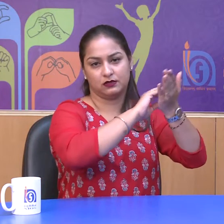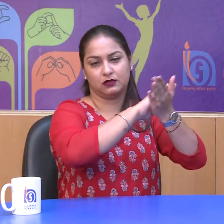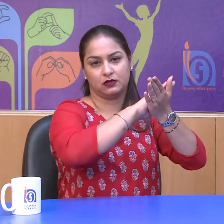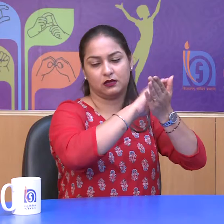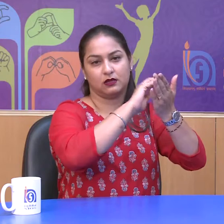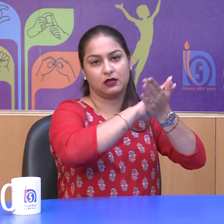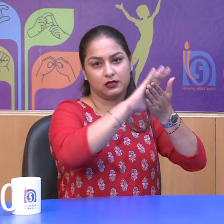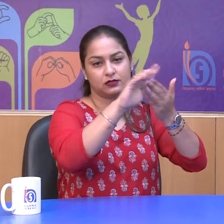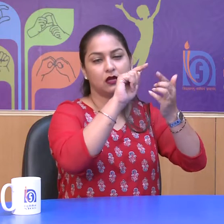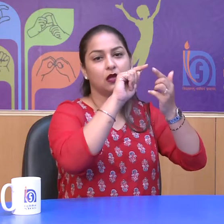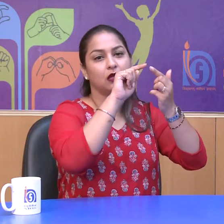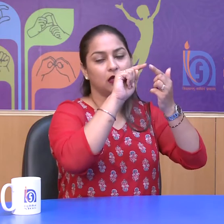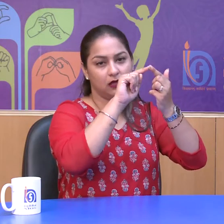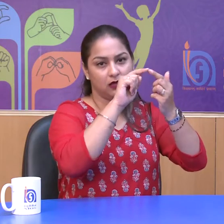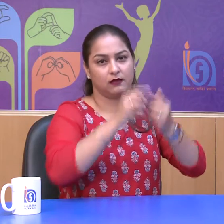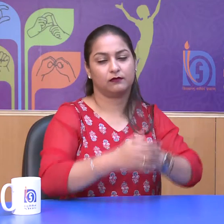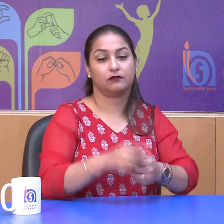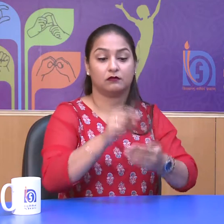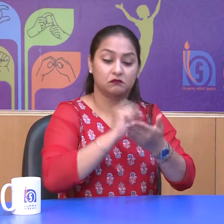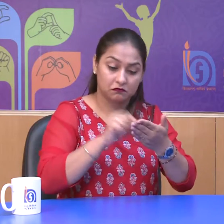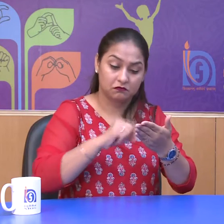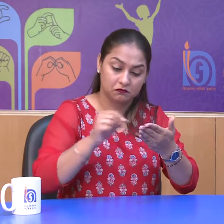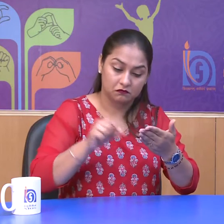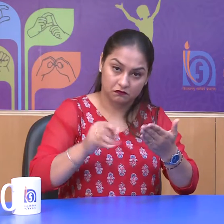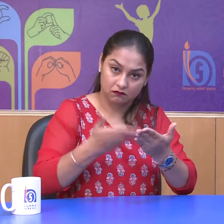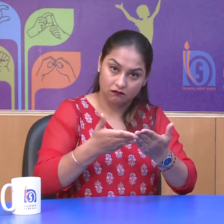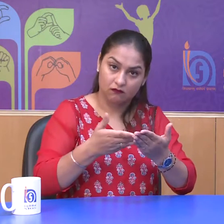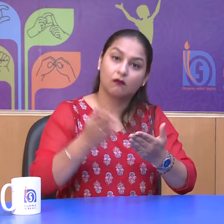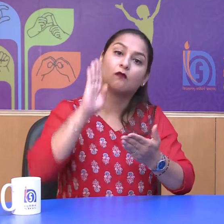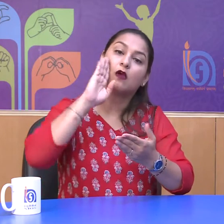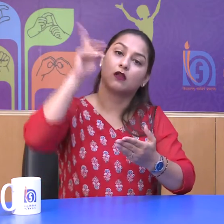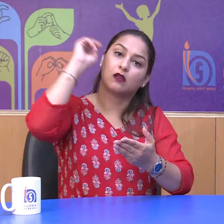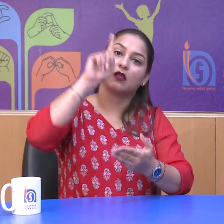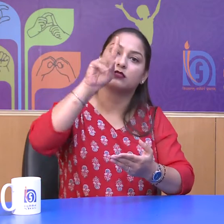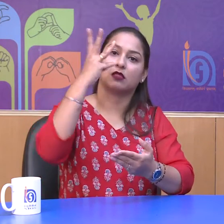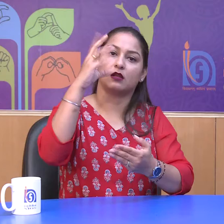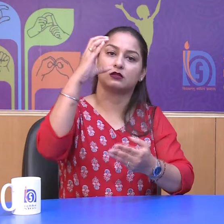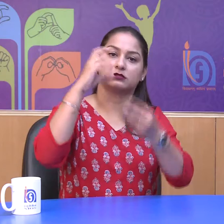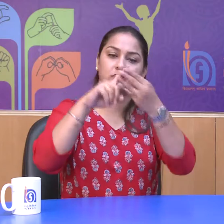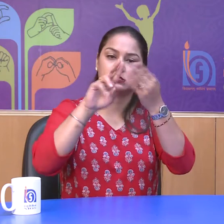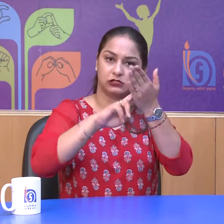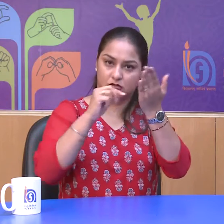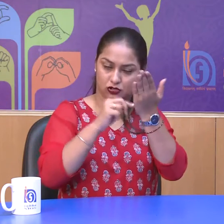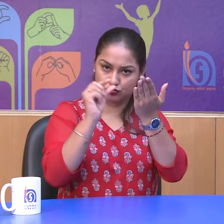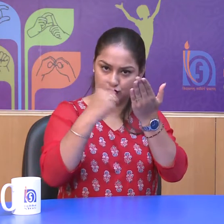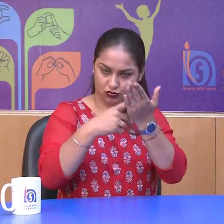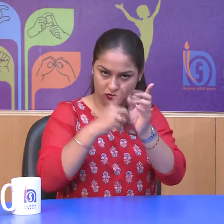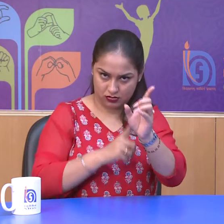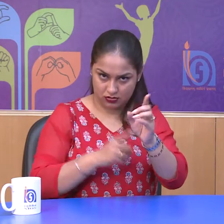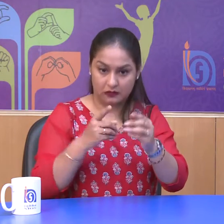Samhita, written in the 13th century, includes use of opium in